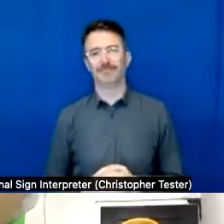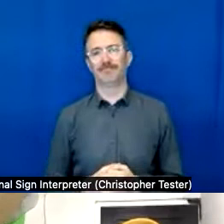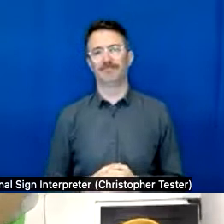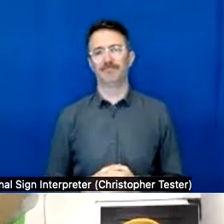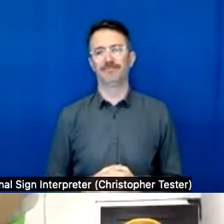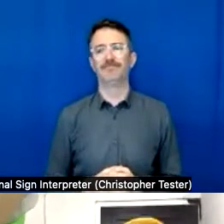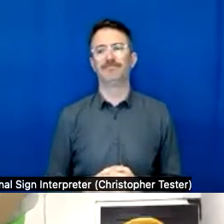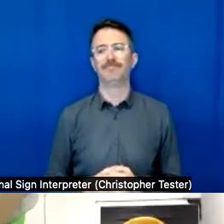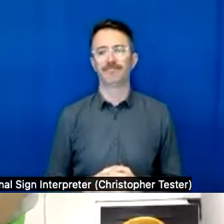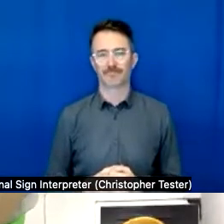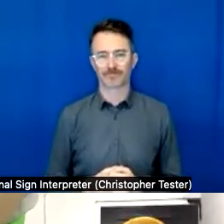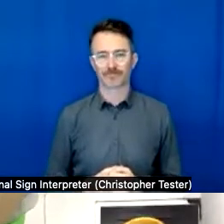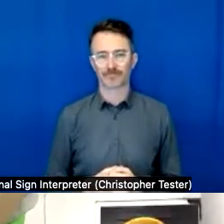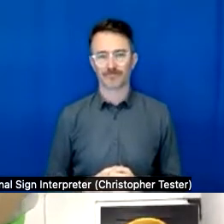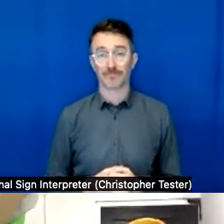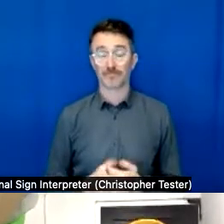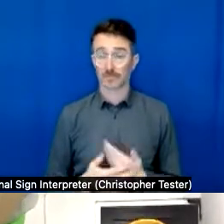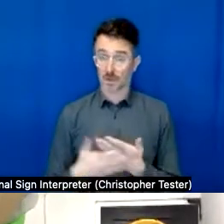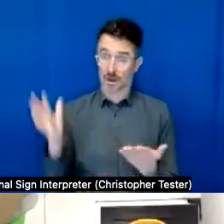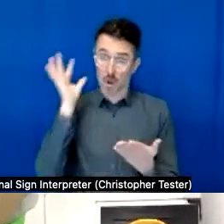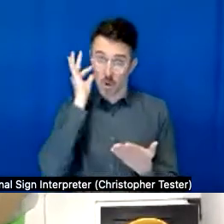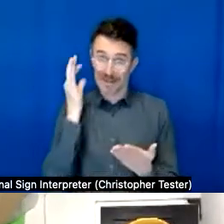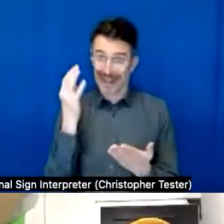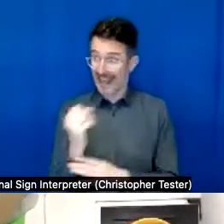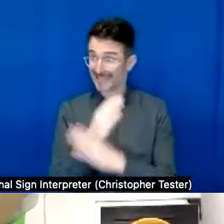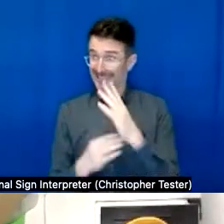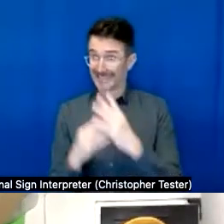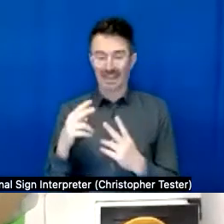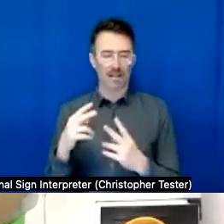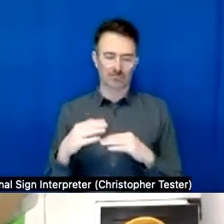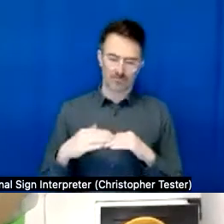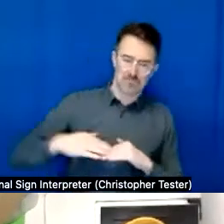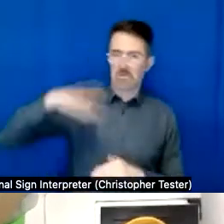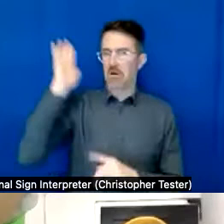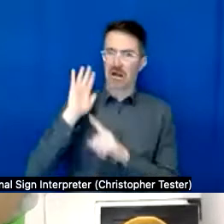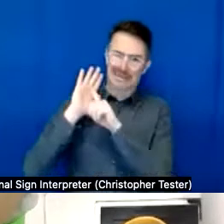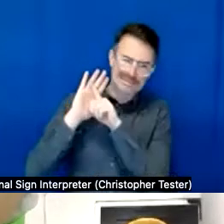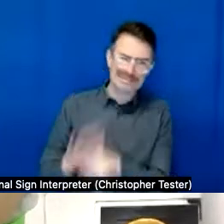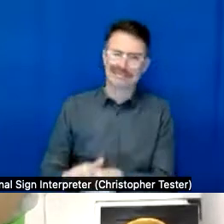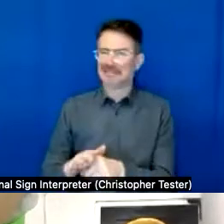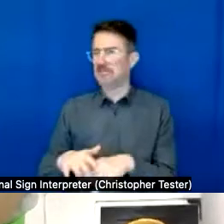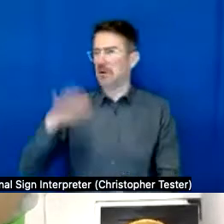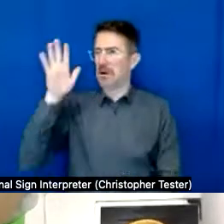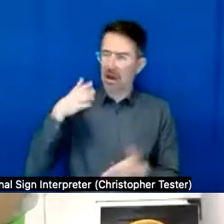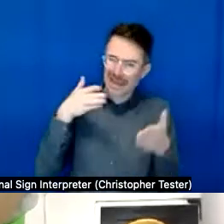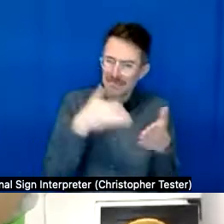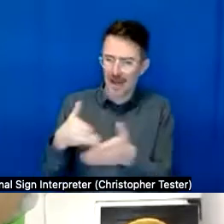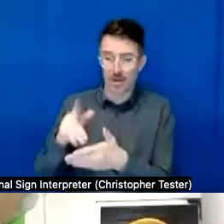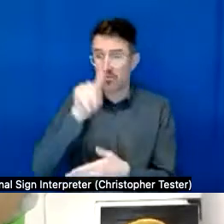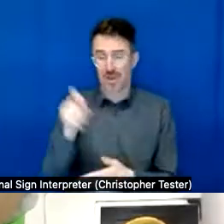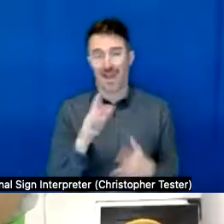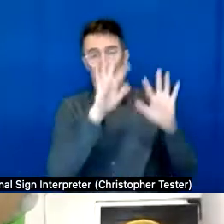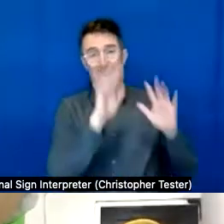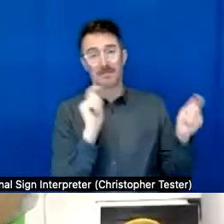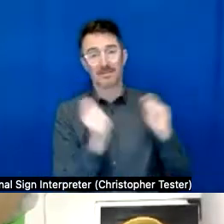but also highlighted their contribution through their engagement in foster inclusive climate change policy and programs in